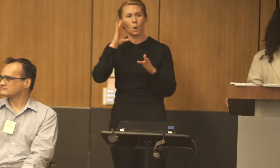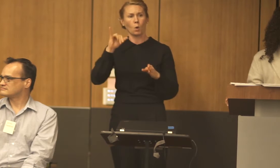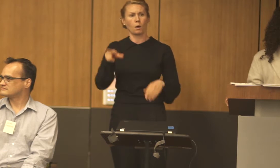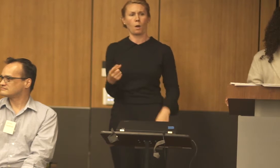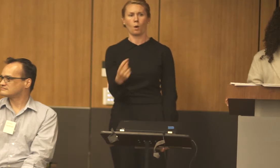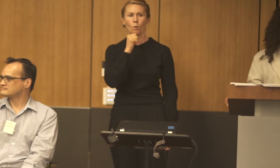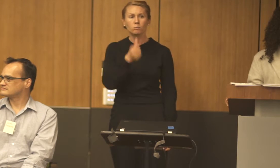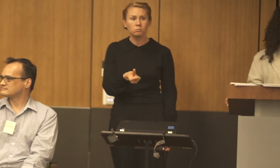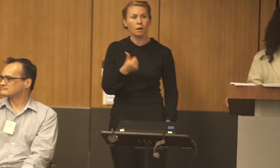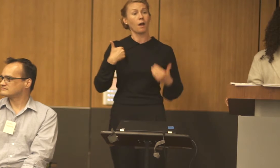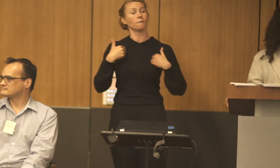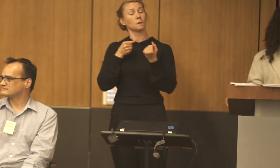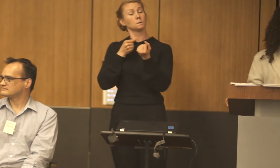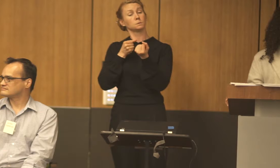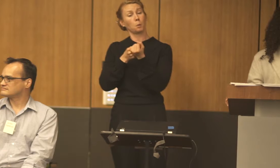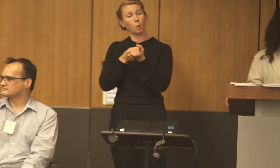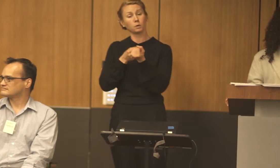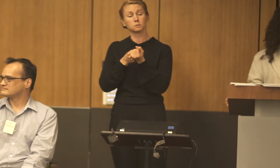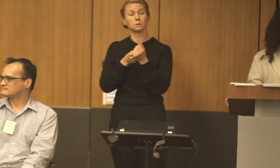know, that they have a support